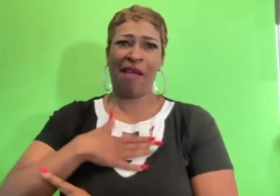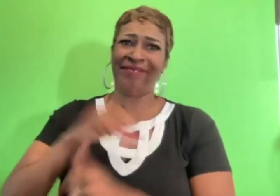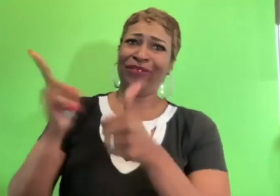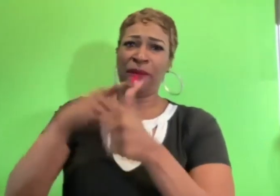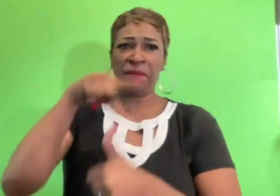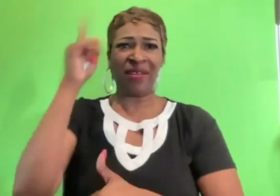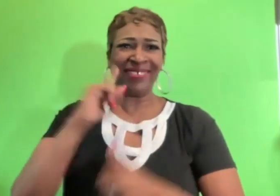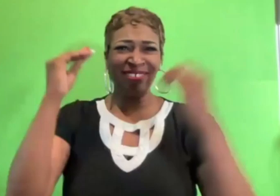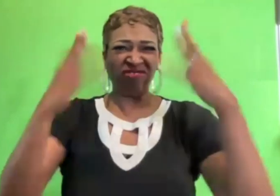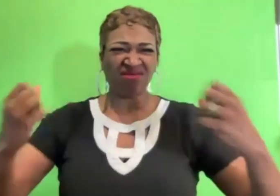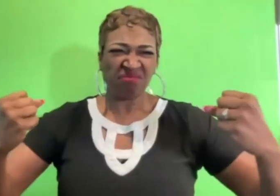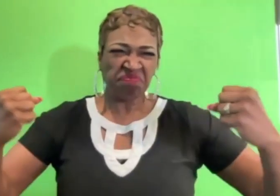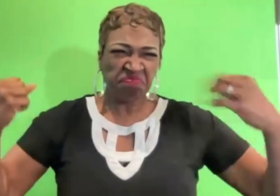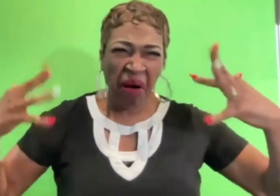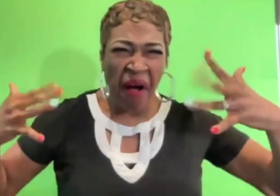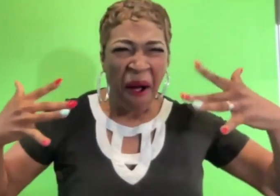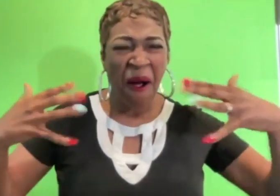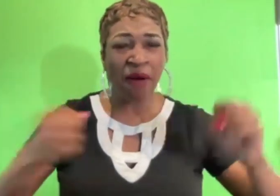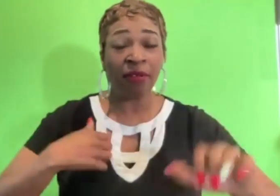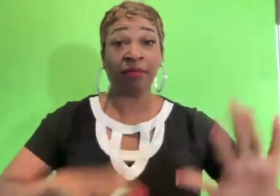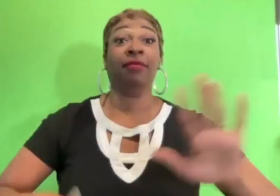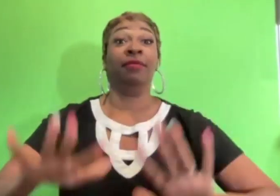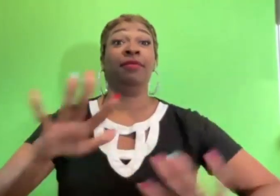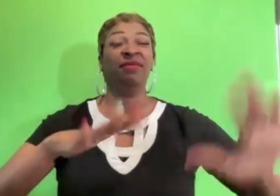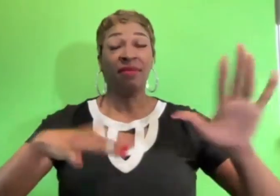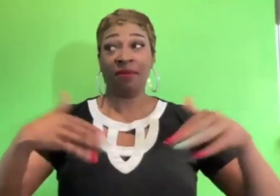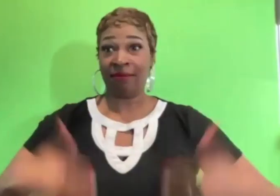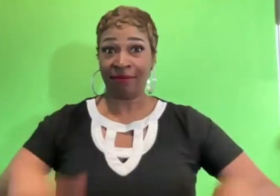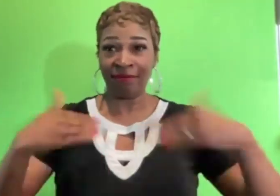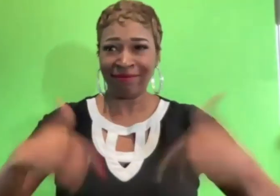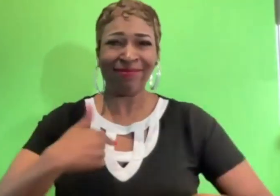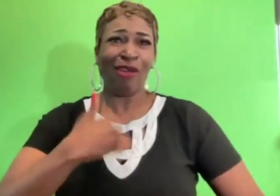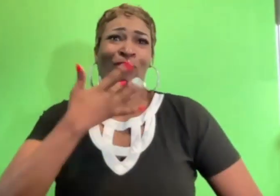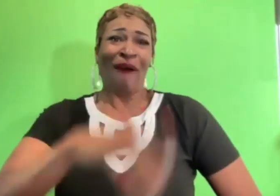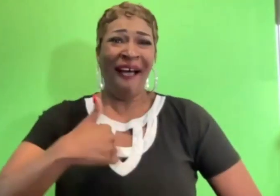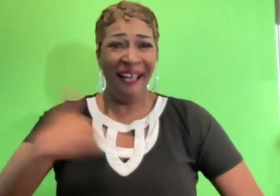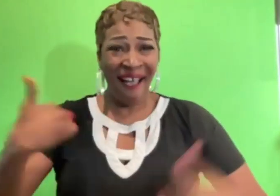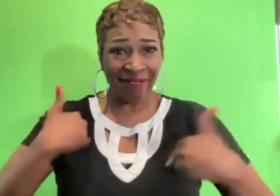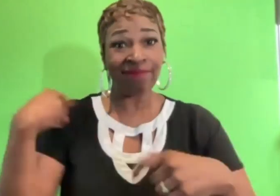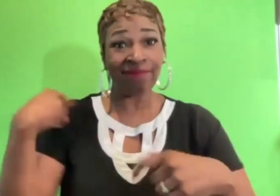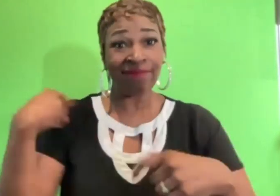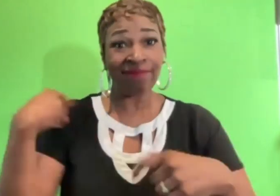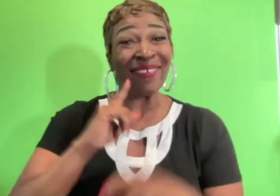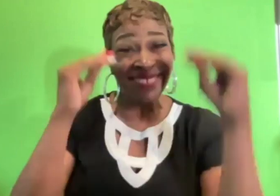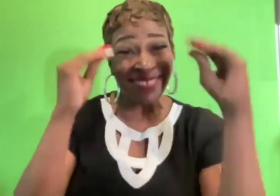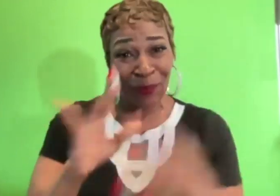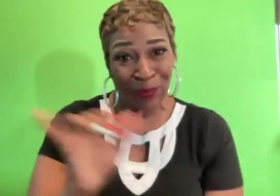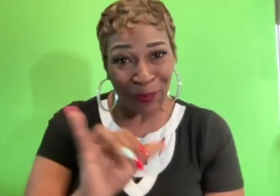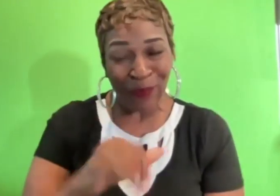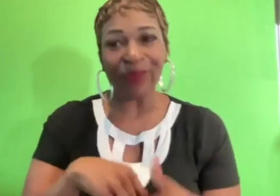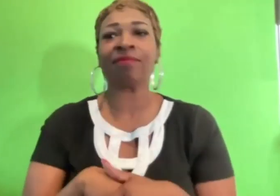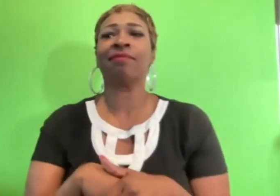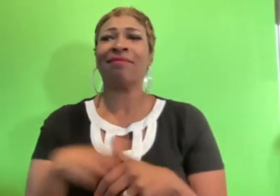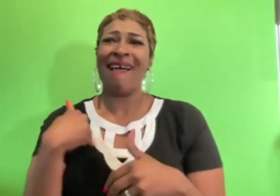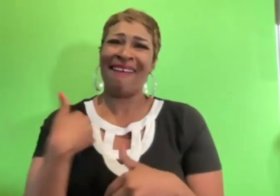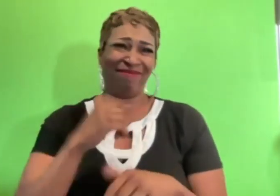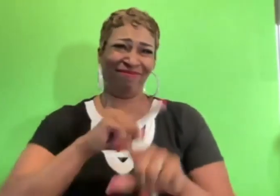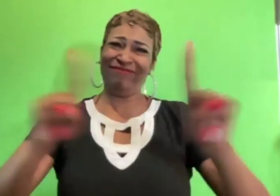as our video showed earlier, there were some teachers who signed, and I didn't know what was going on. Fortunately, I had